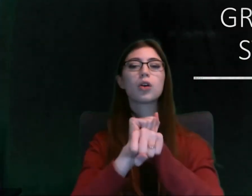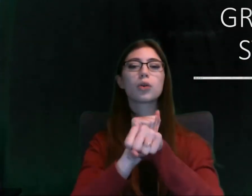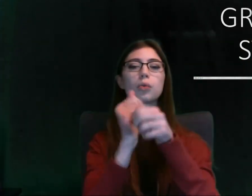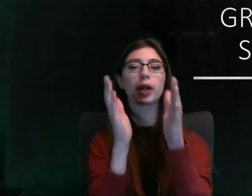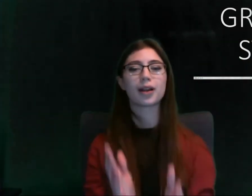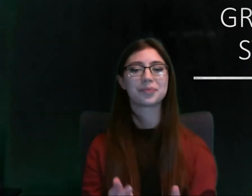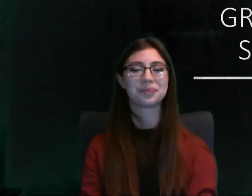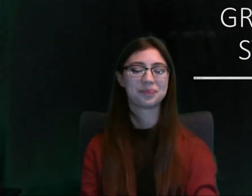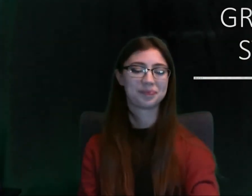worker.